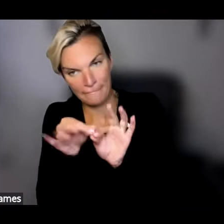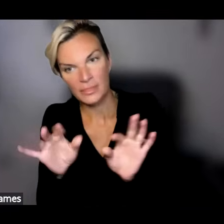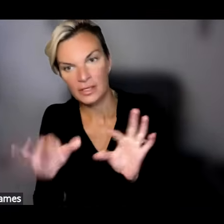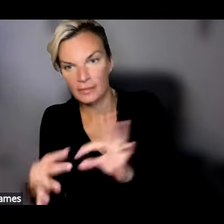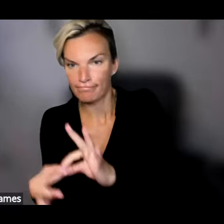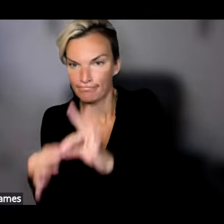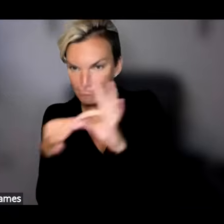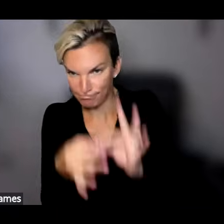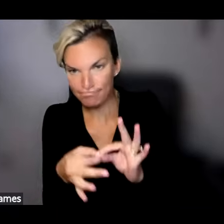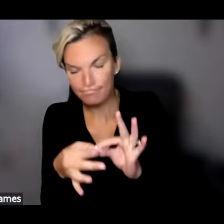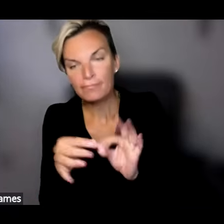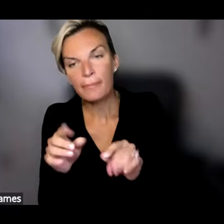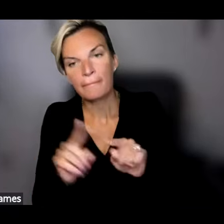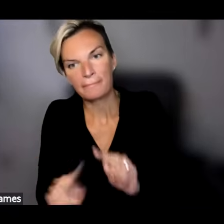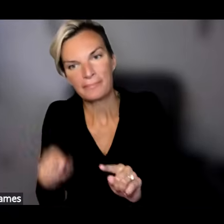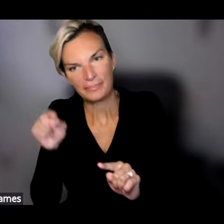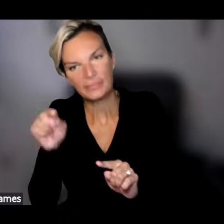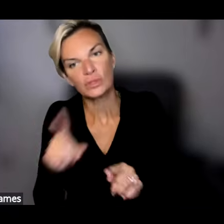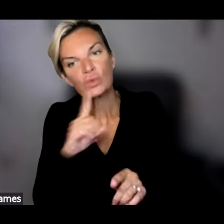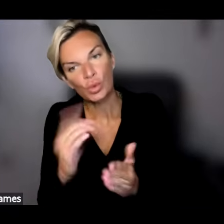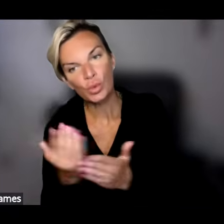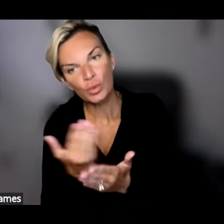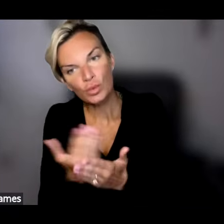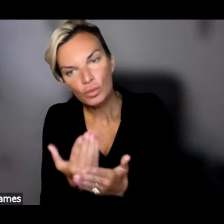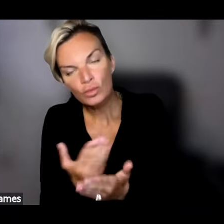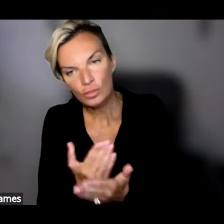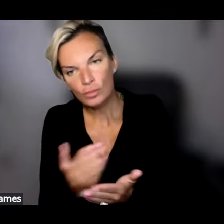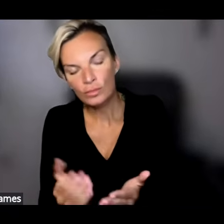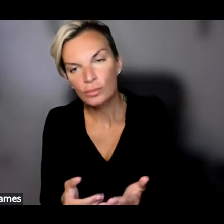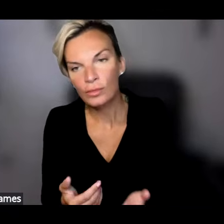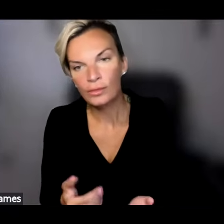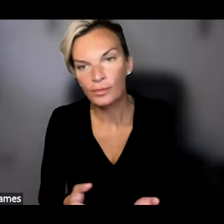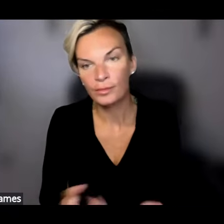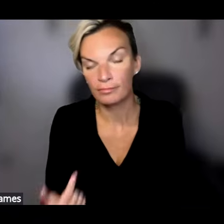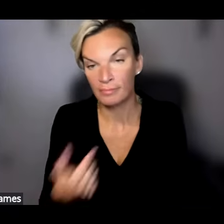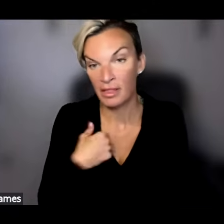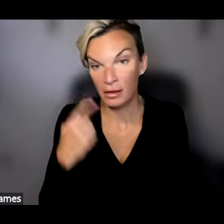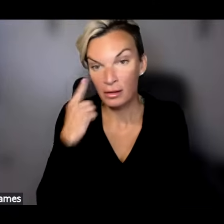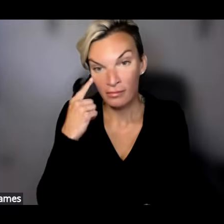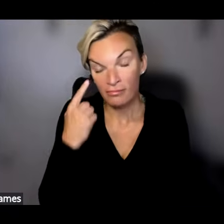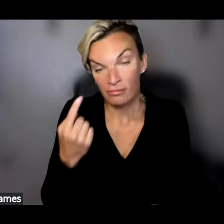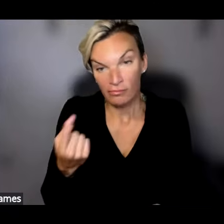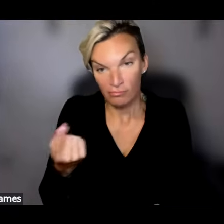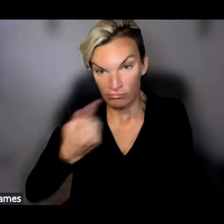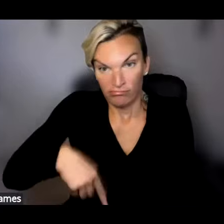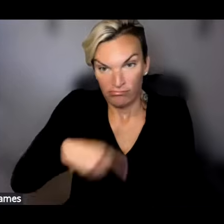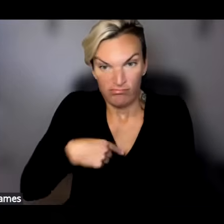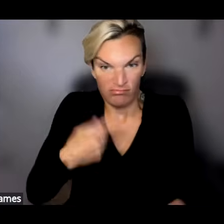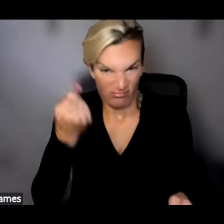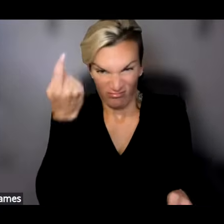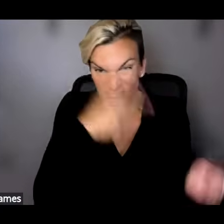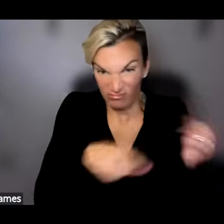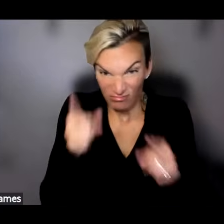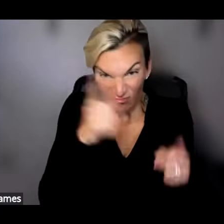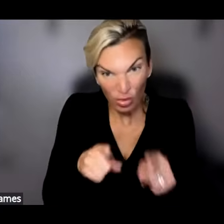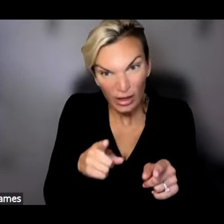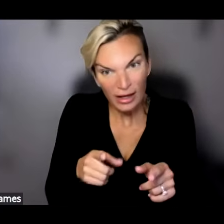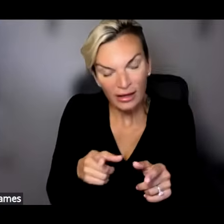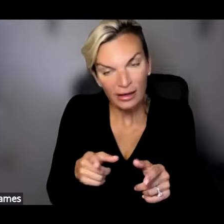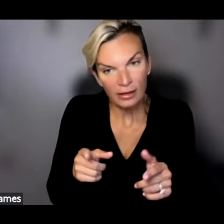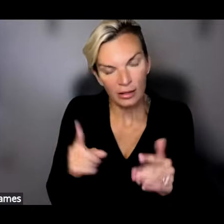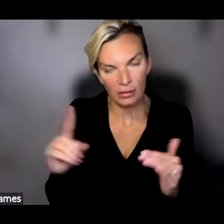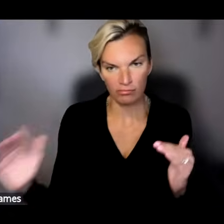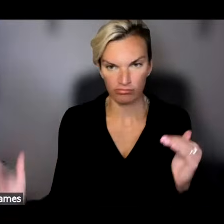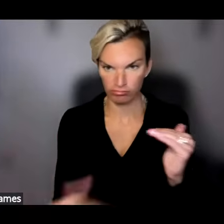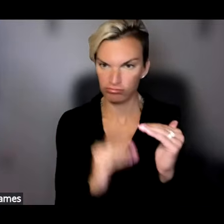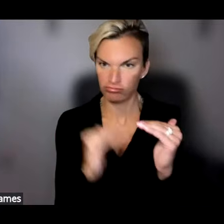new language. That's new. That And I think we do all agree that we're pretty close. The substance, I